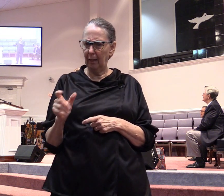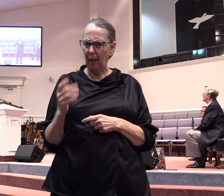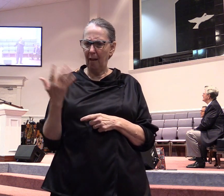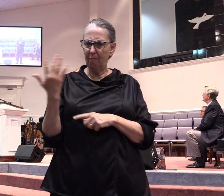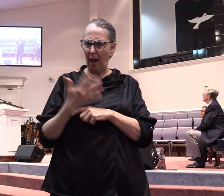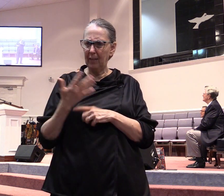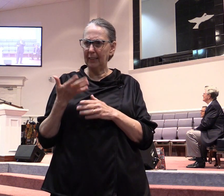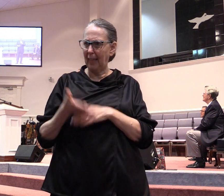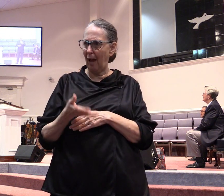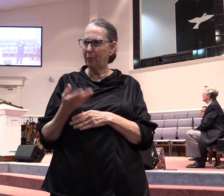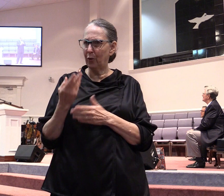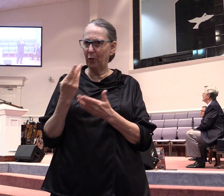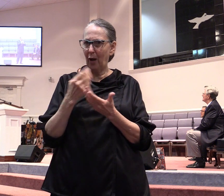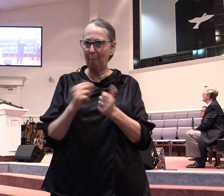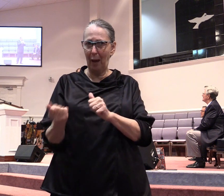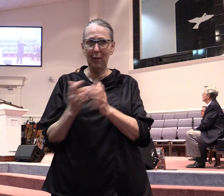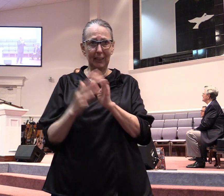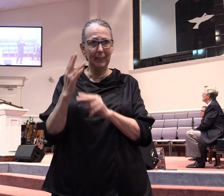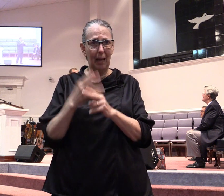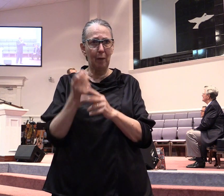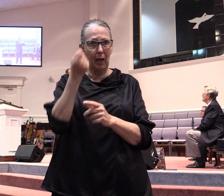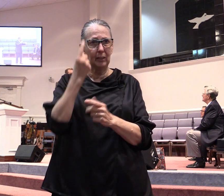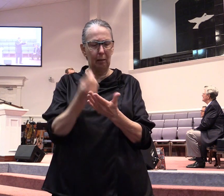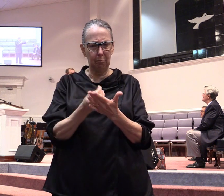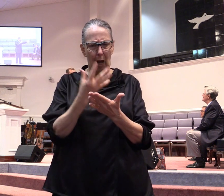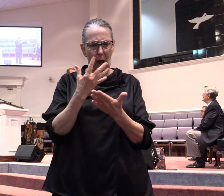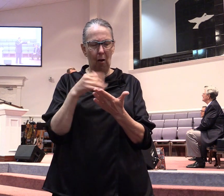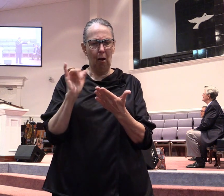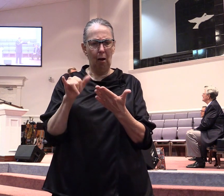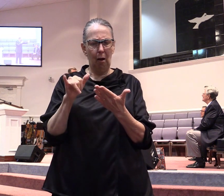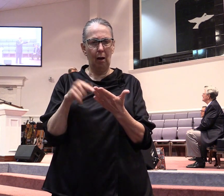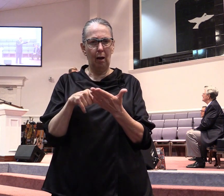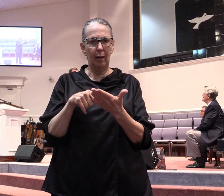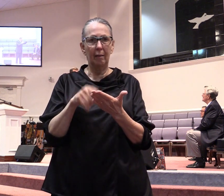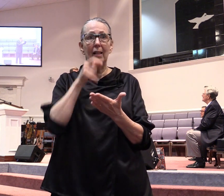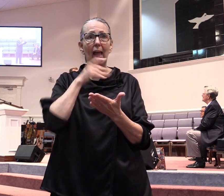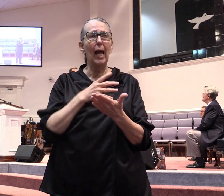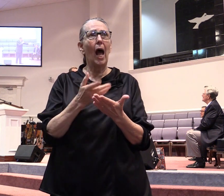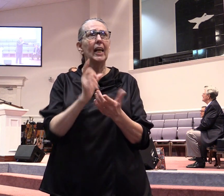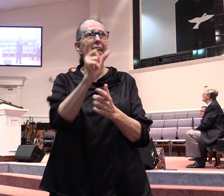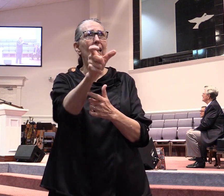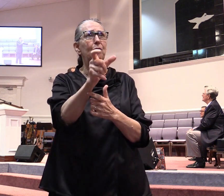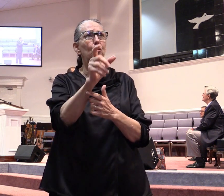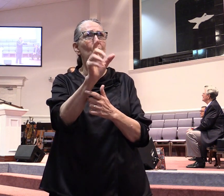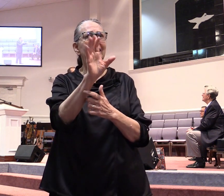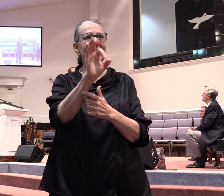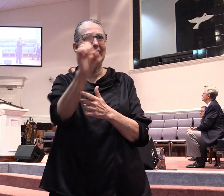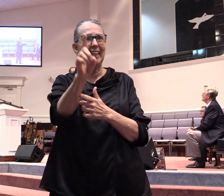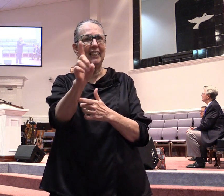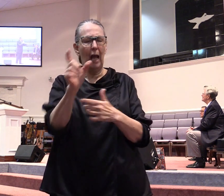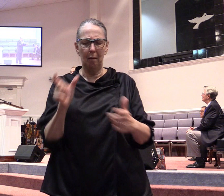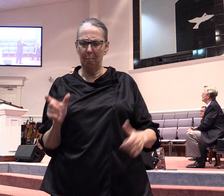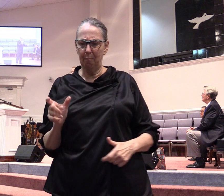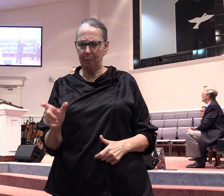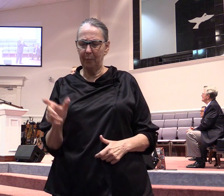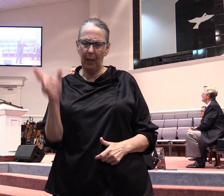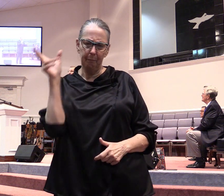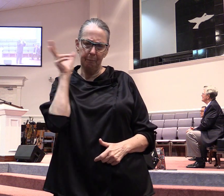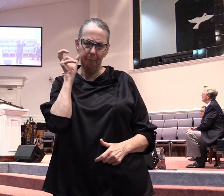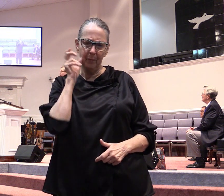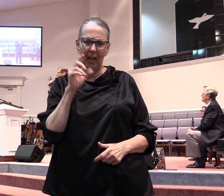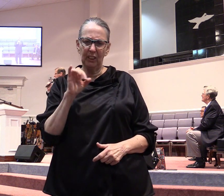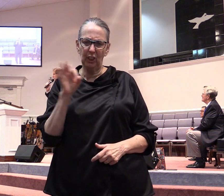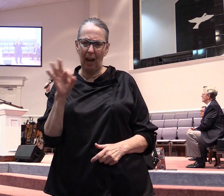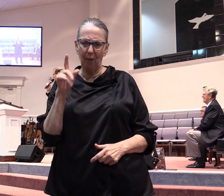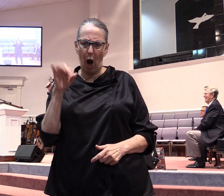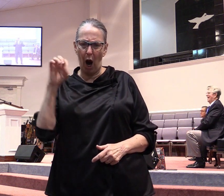5 days after I saw my truth, the truth of God's Word, and I talked to this lady and she said, let me give you a tape. And she gave me a tape of a guy by the name